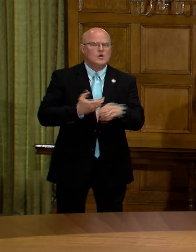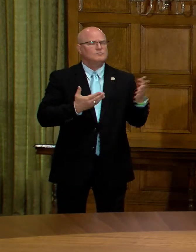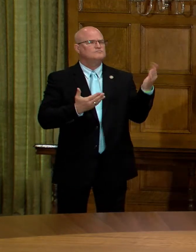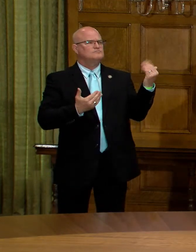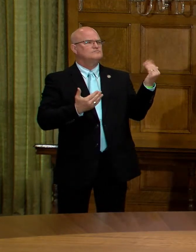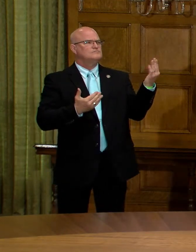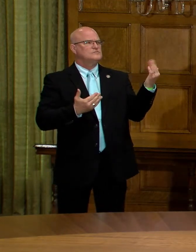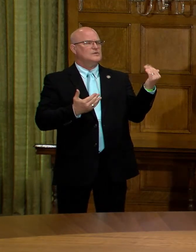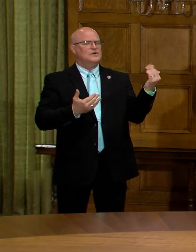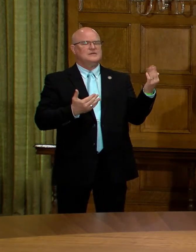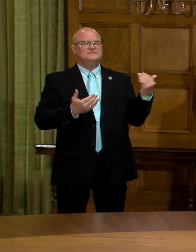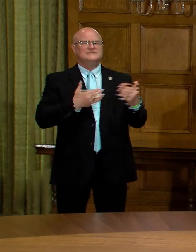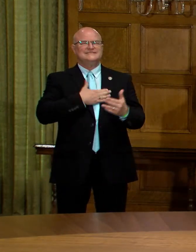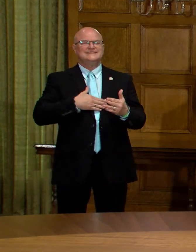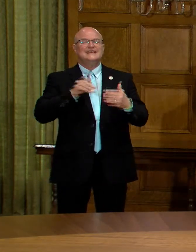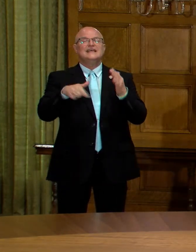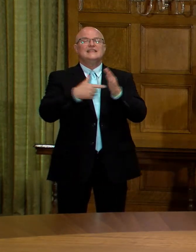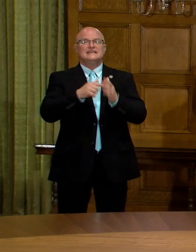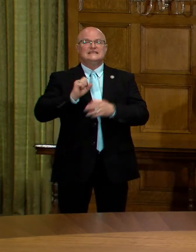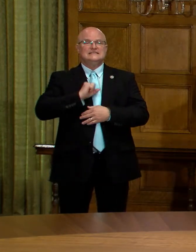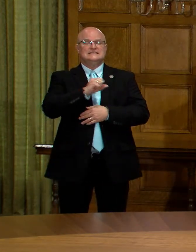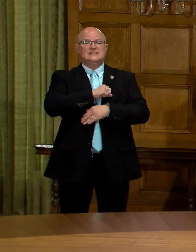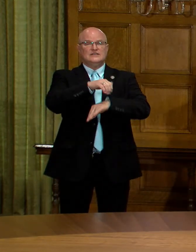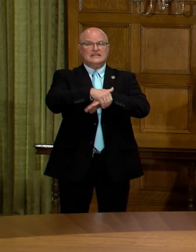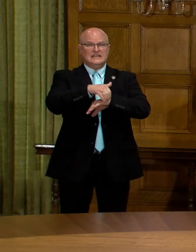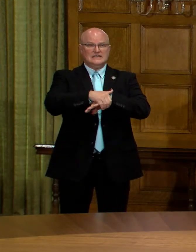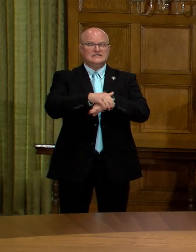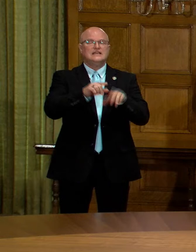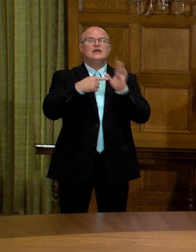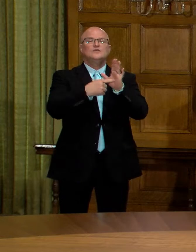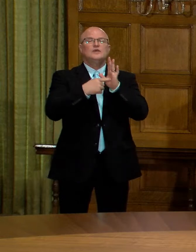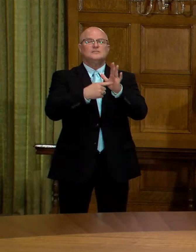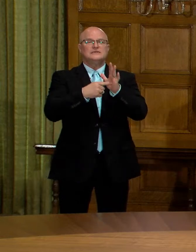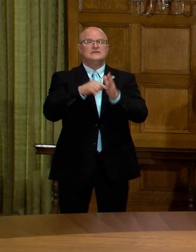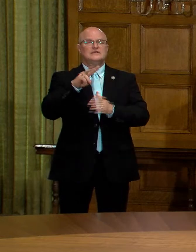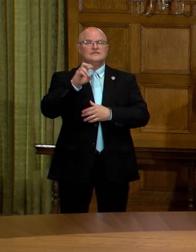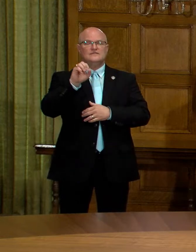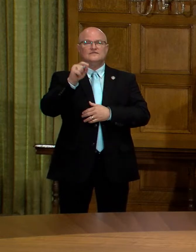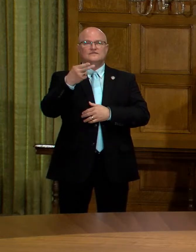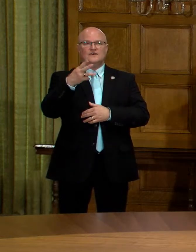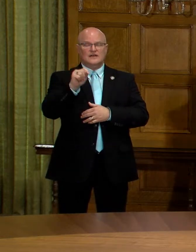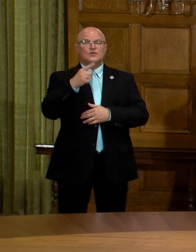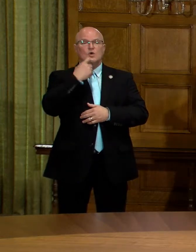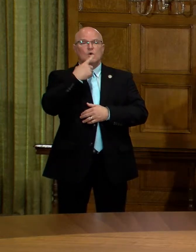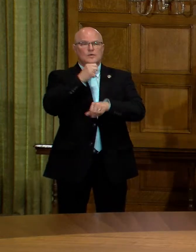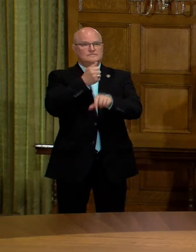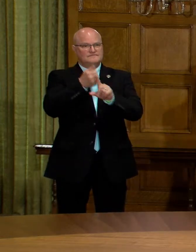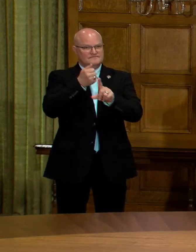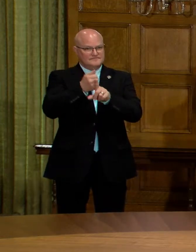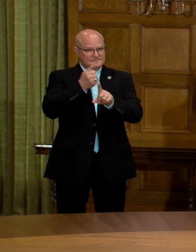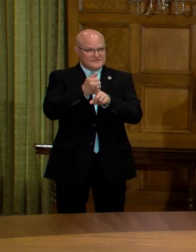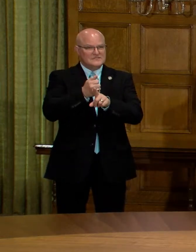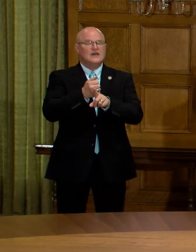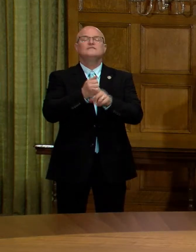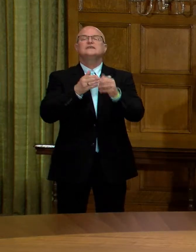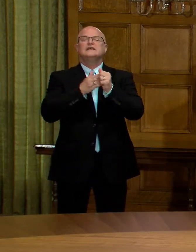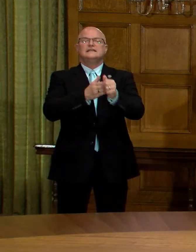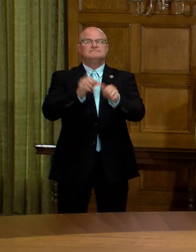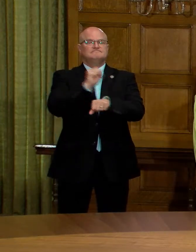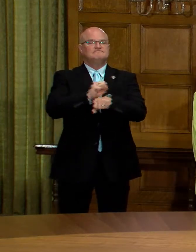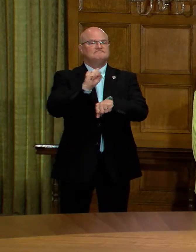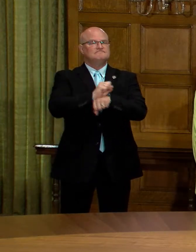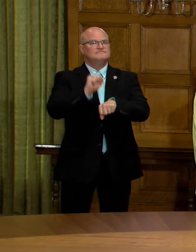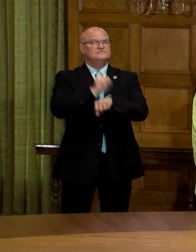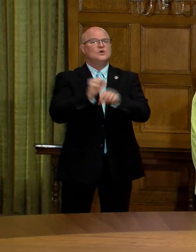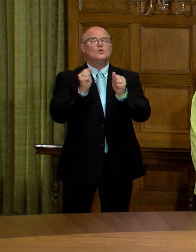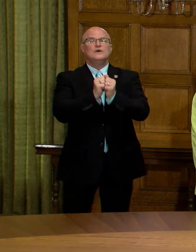No, this is Senator English, of course, and Representative Vaught, who has led the effort